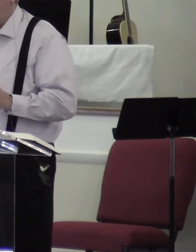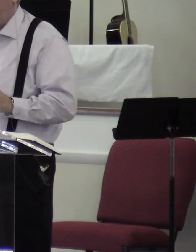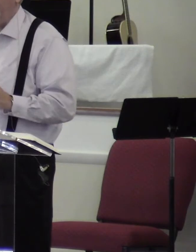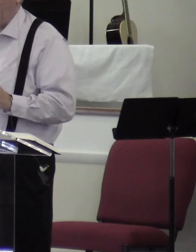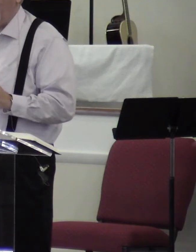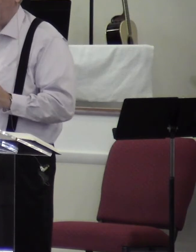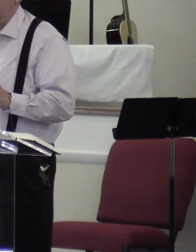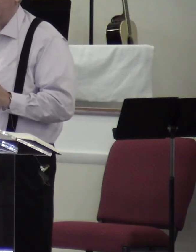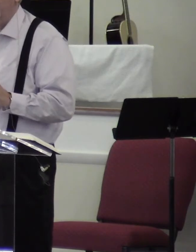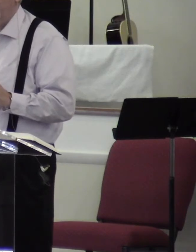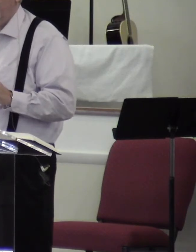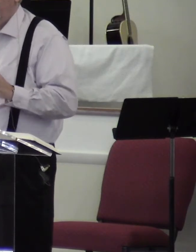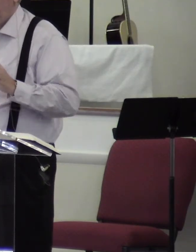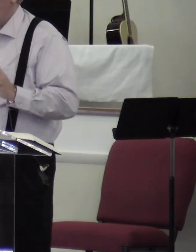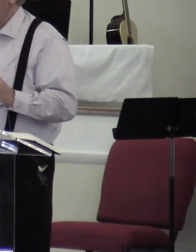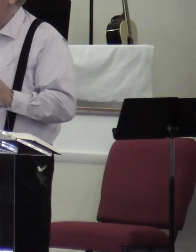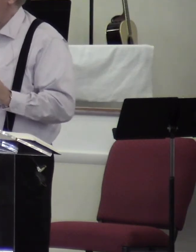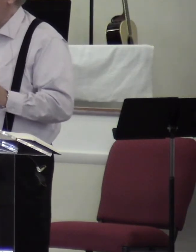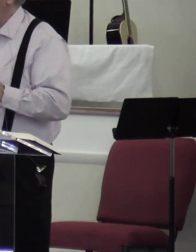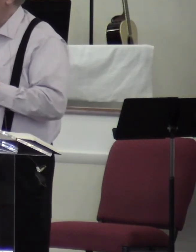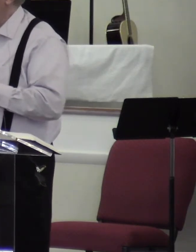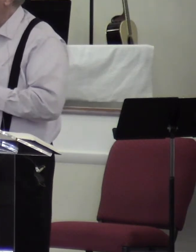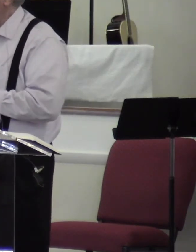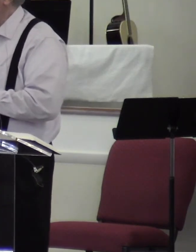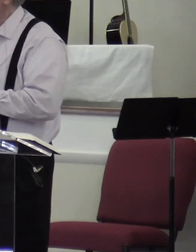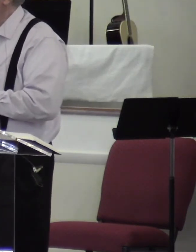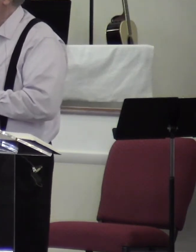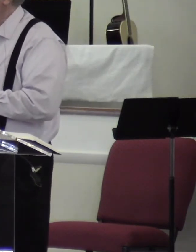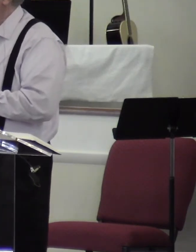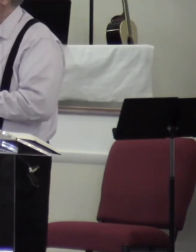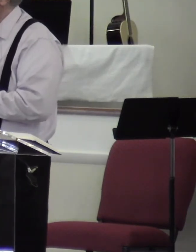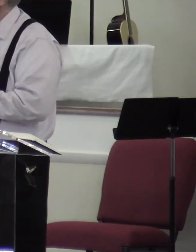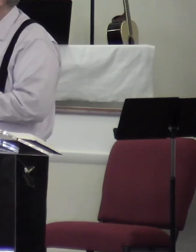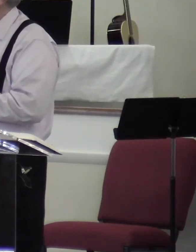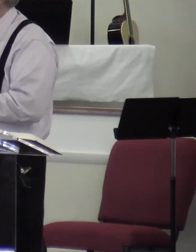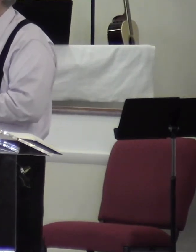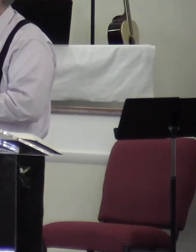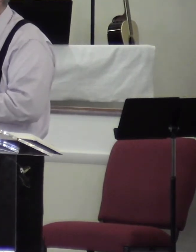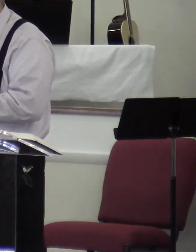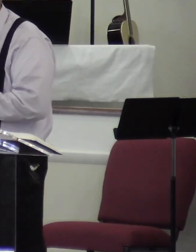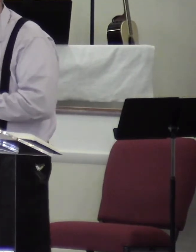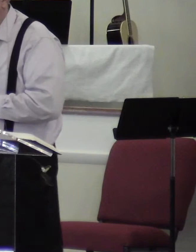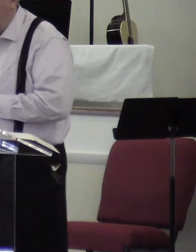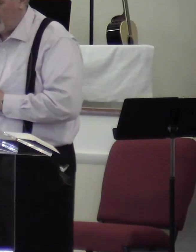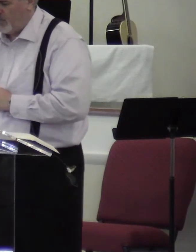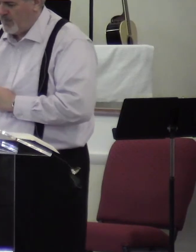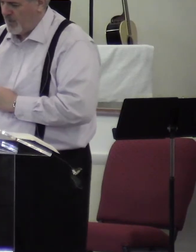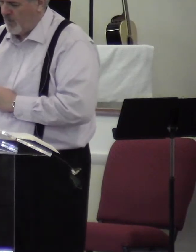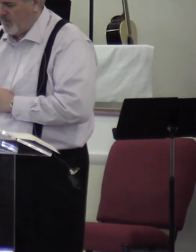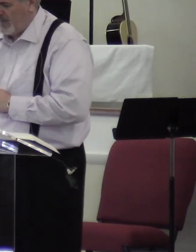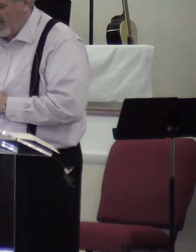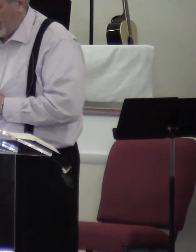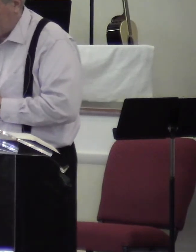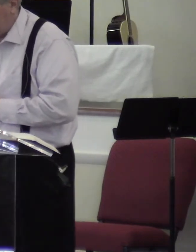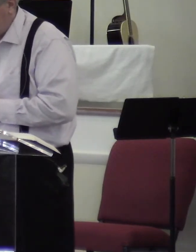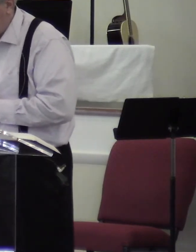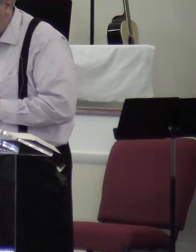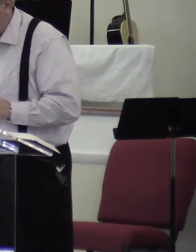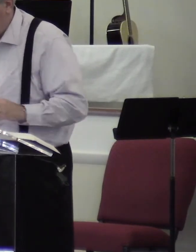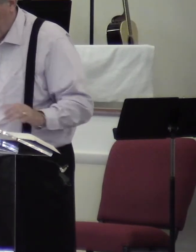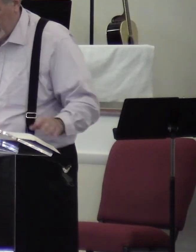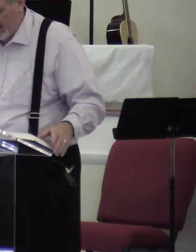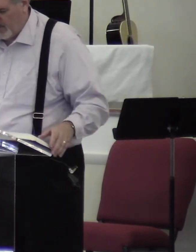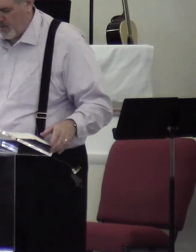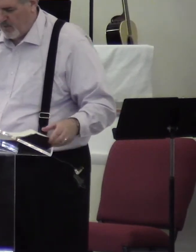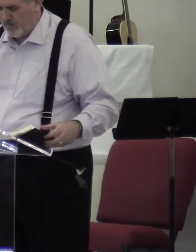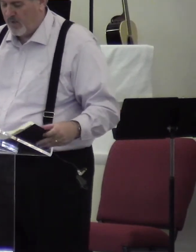on the day of Pentecost, human beings then became a part of this new race. Now, if you want to turn with me to Acts chapter